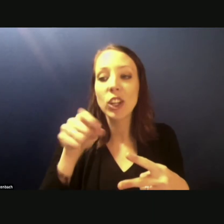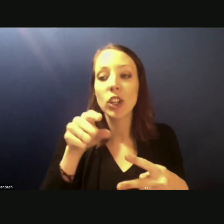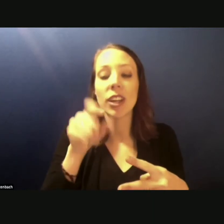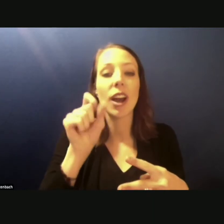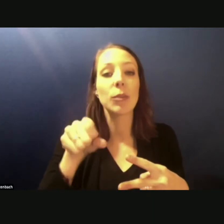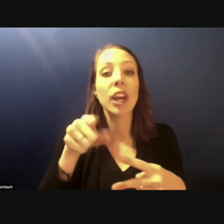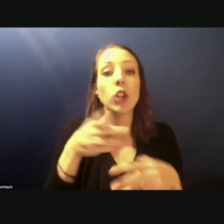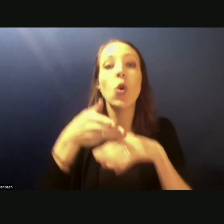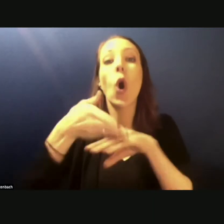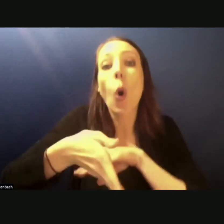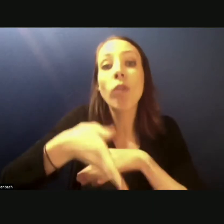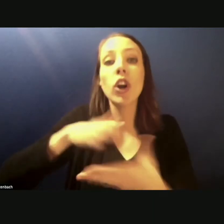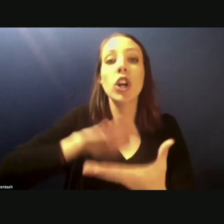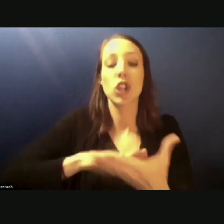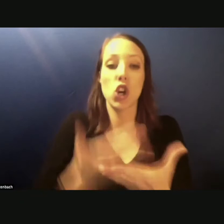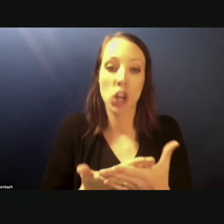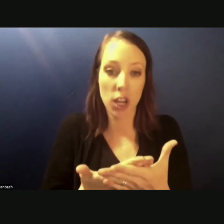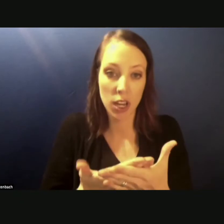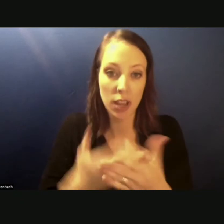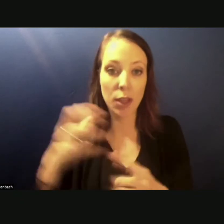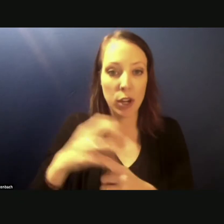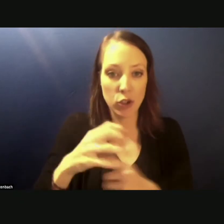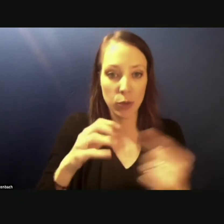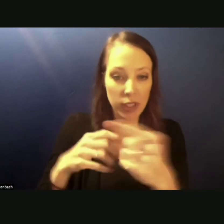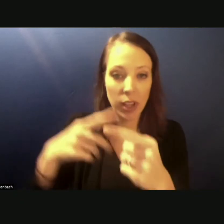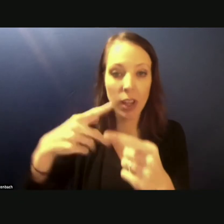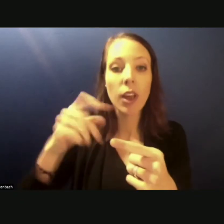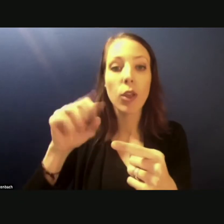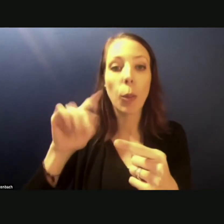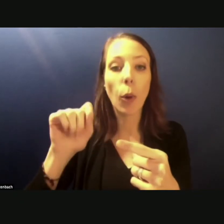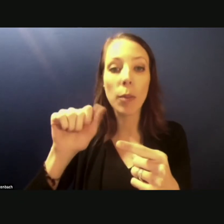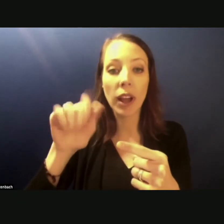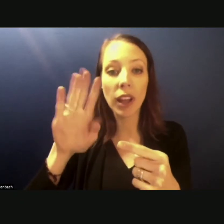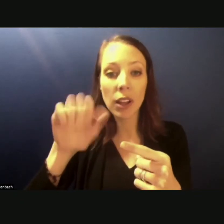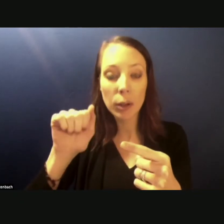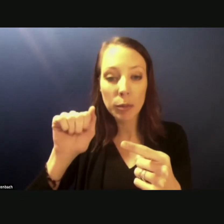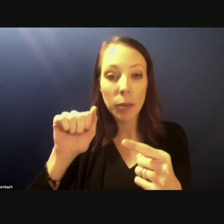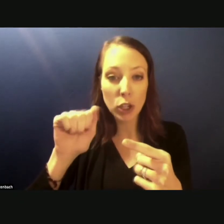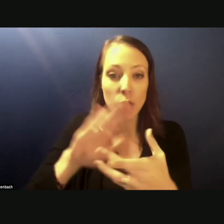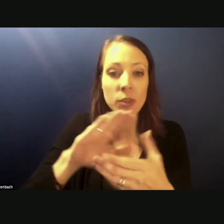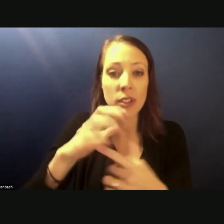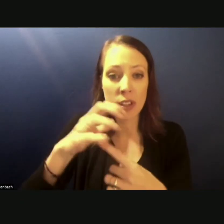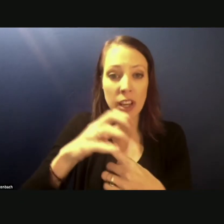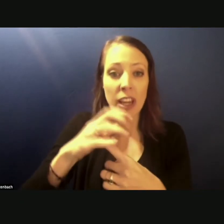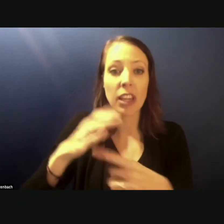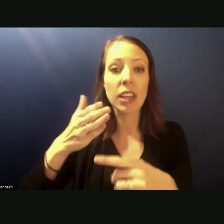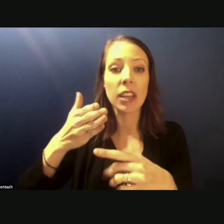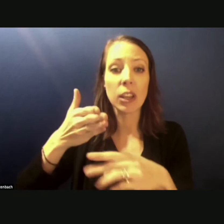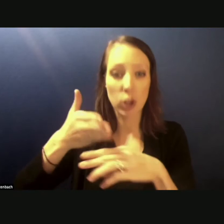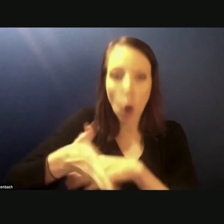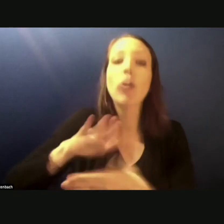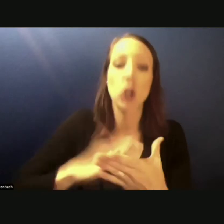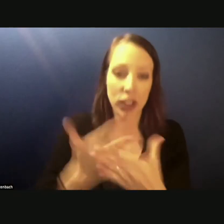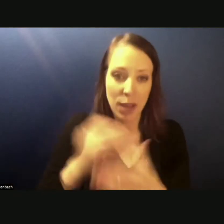Can you overcook the mushrooms? The portobello mushrooms? Is that possible to